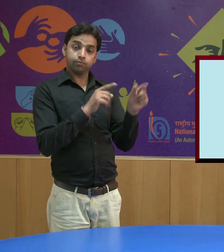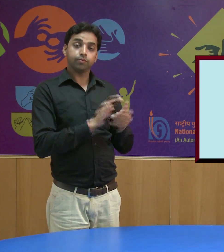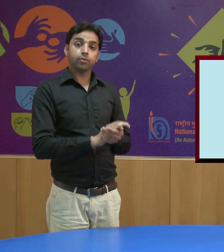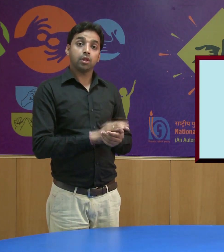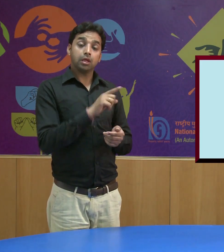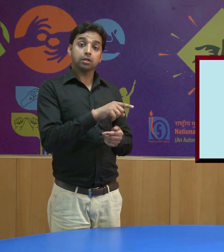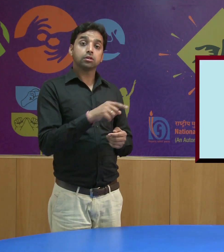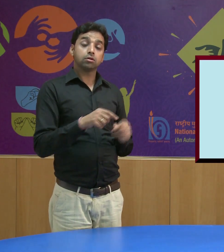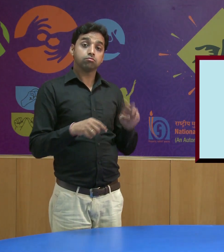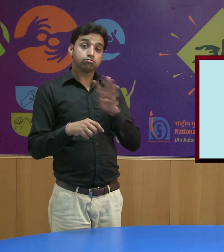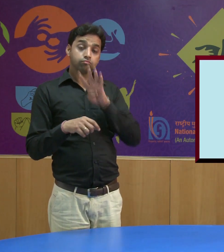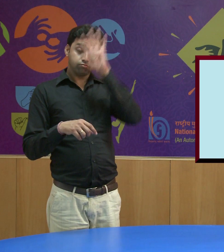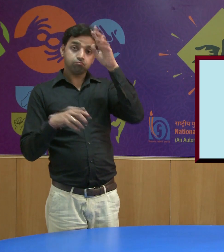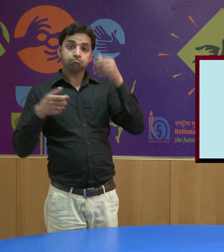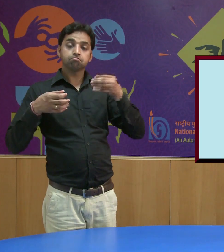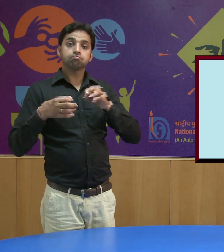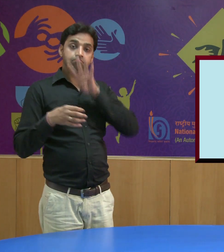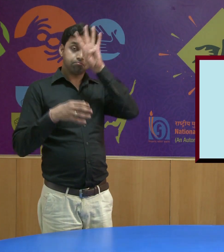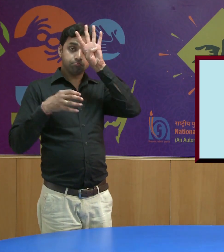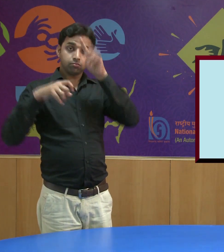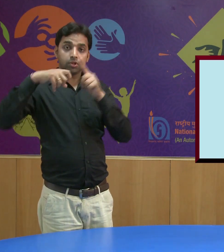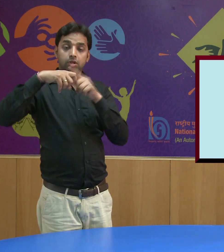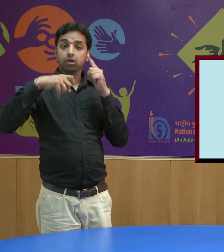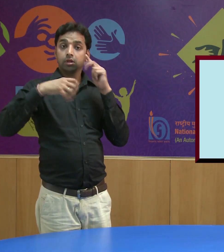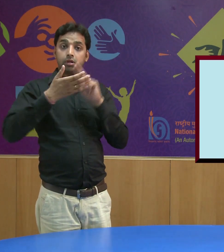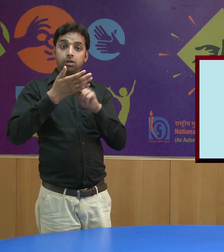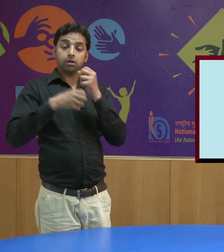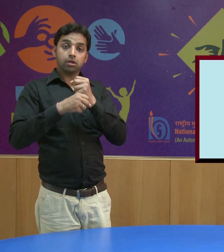The kingdom of Kamhuja